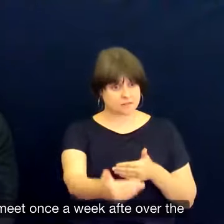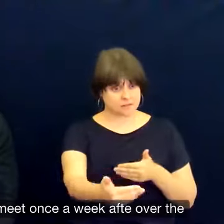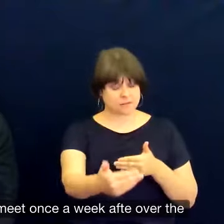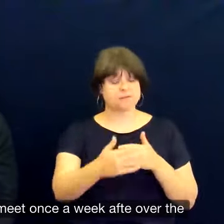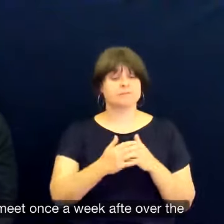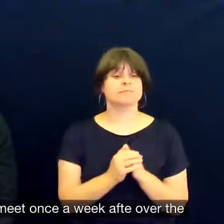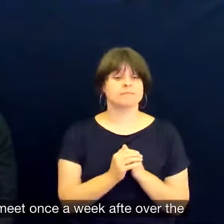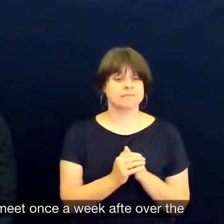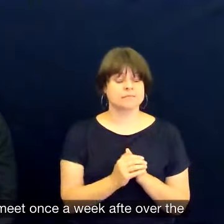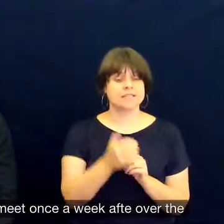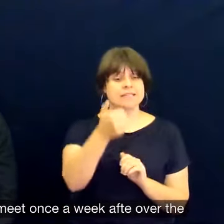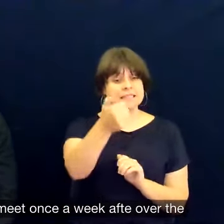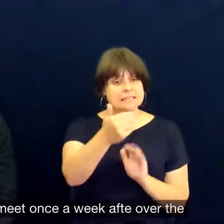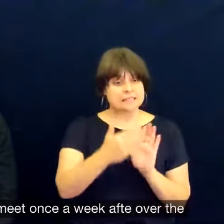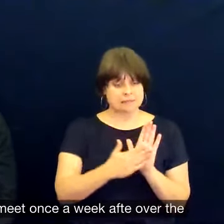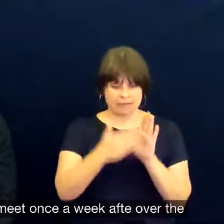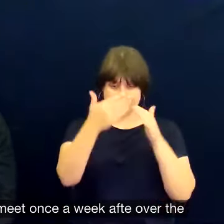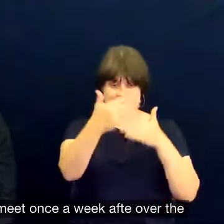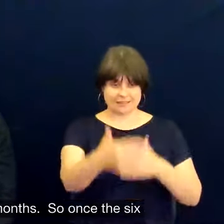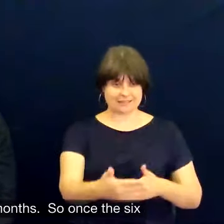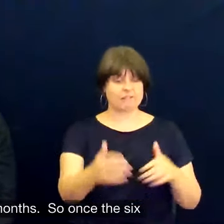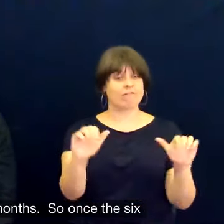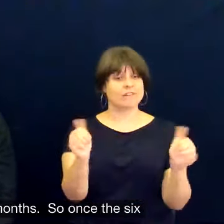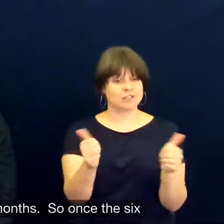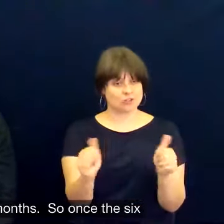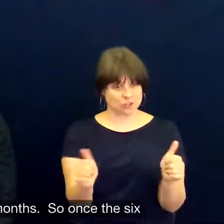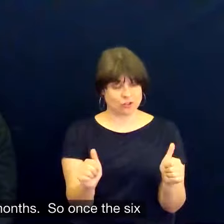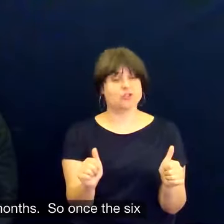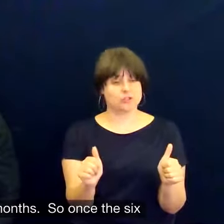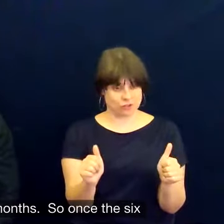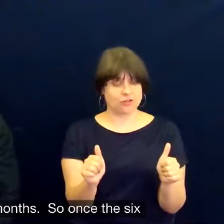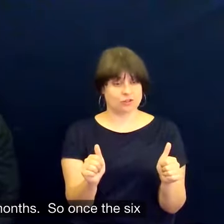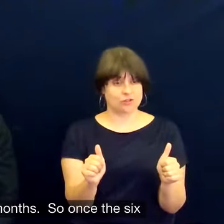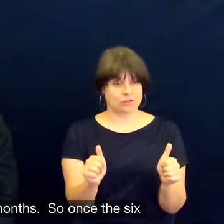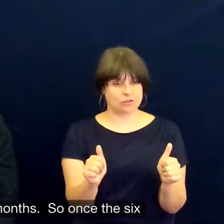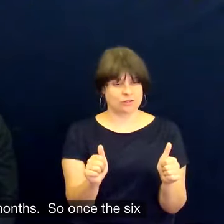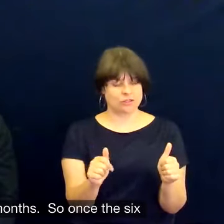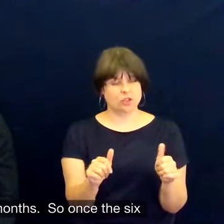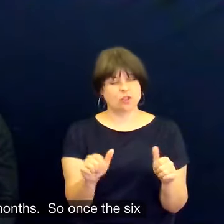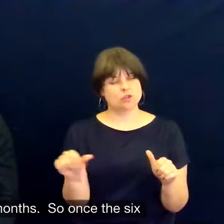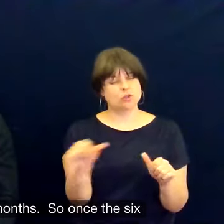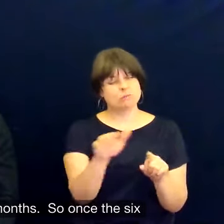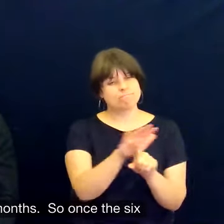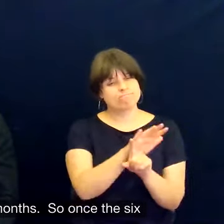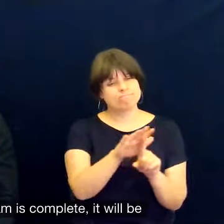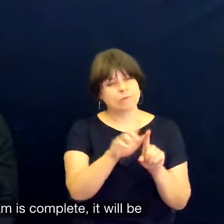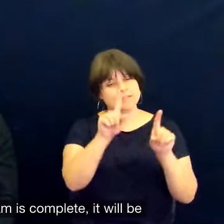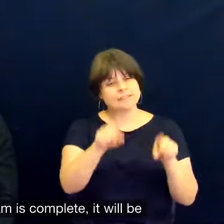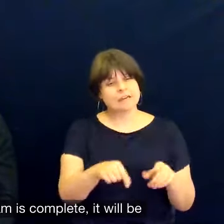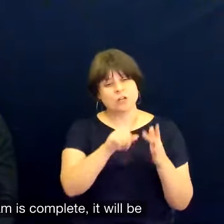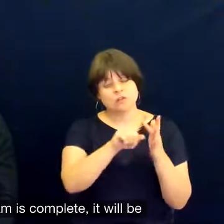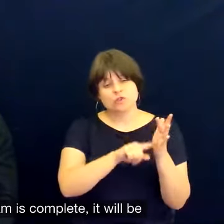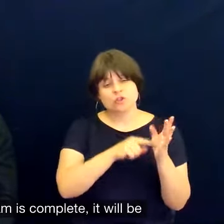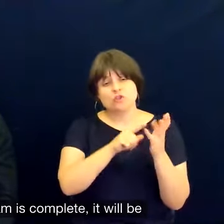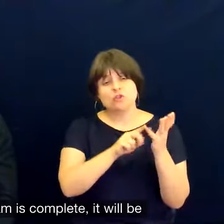the 6 months program is complete, it'll be around the beginning of June,